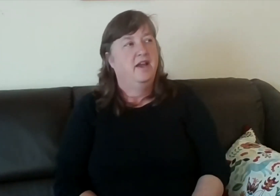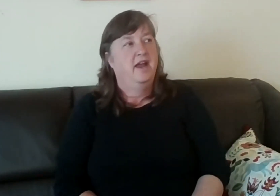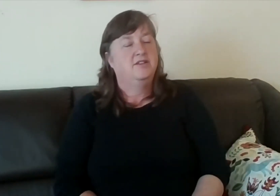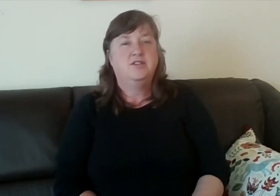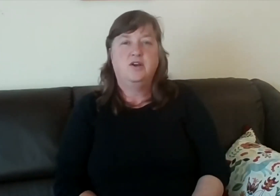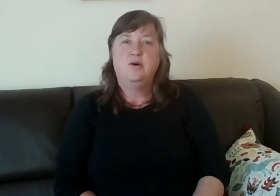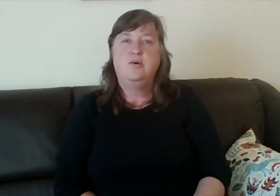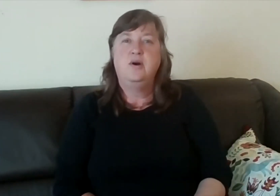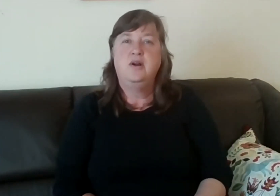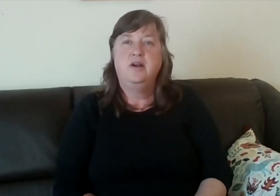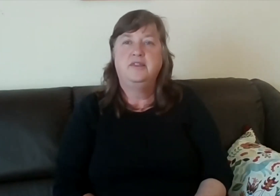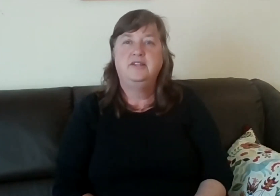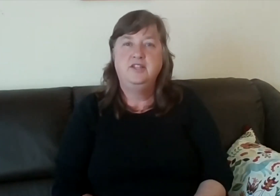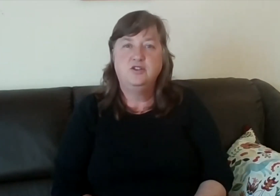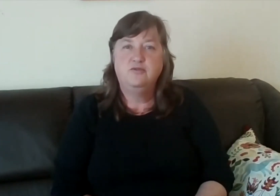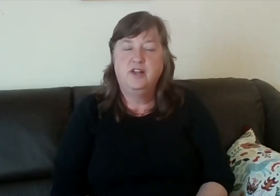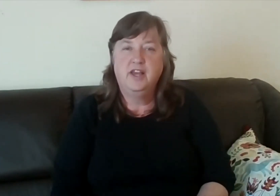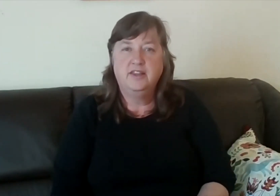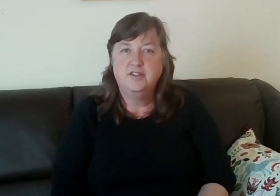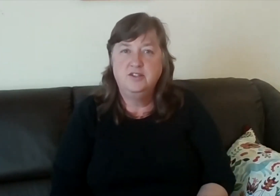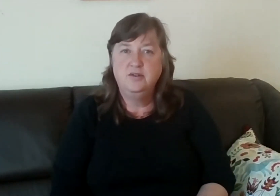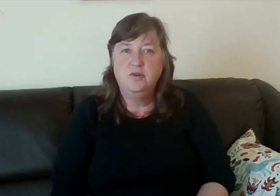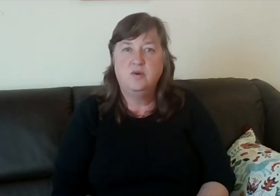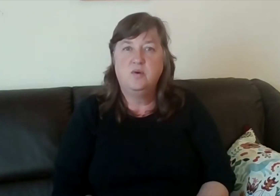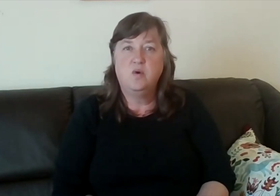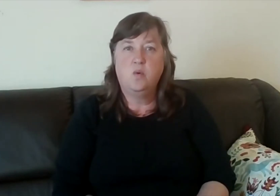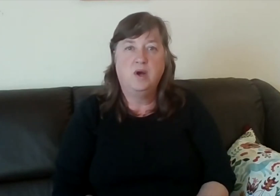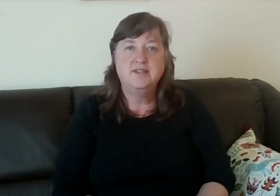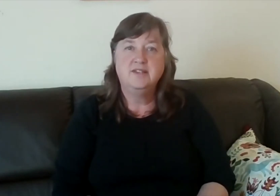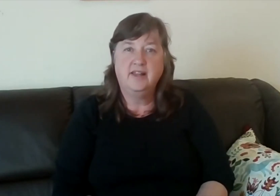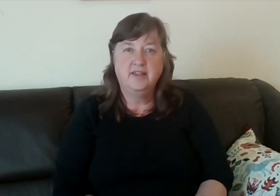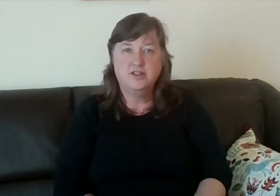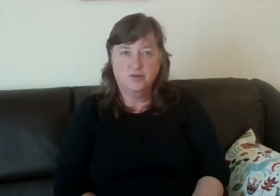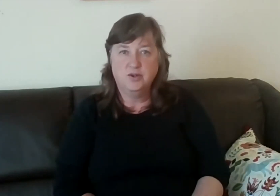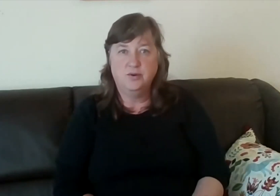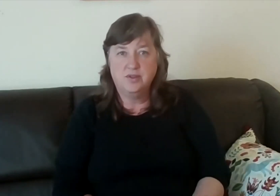And so the teacher felt like the student wasn't telling the truth.